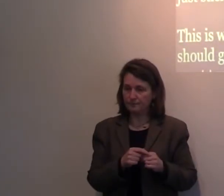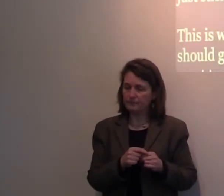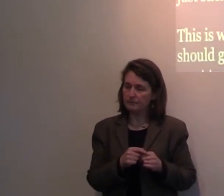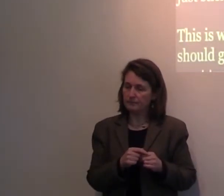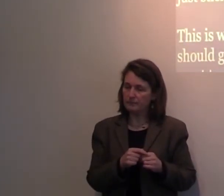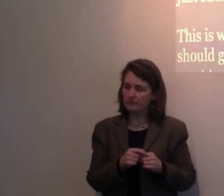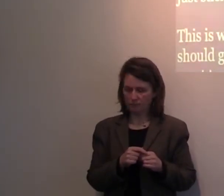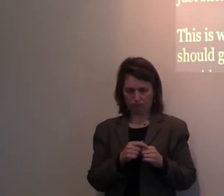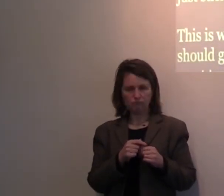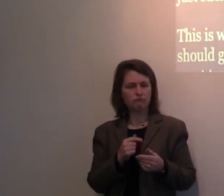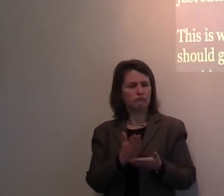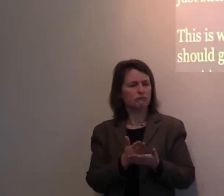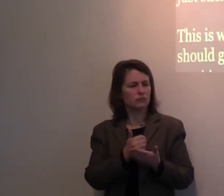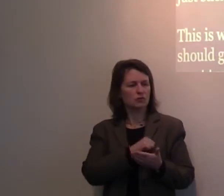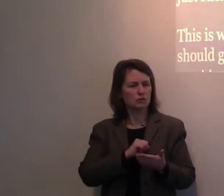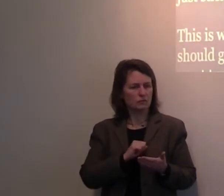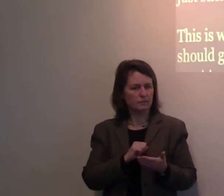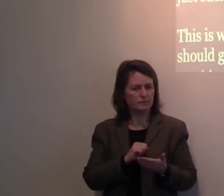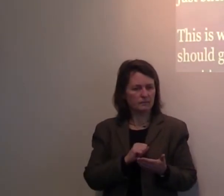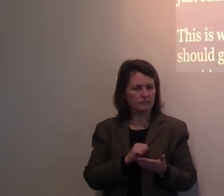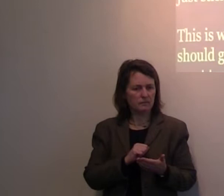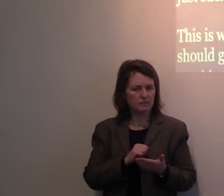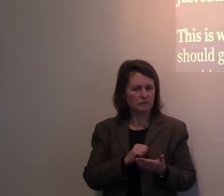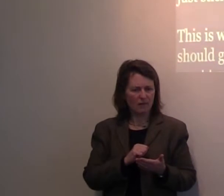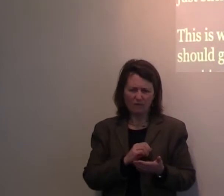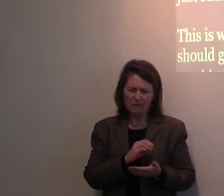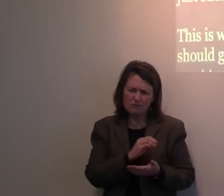I am a Christian. I have a few Christian friends.